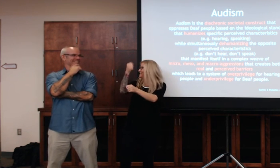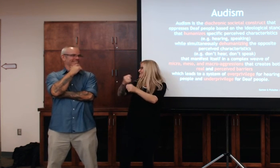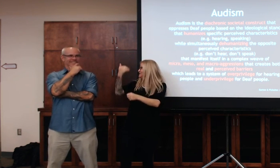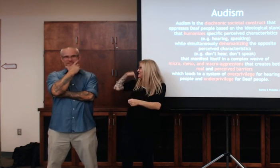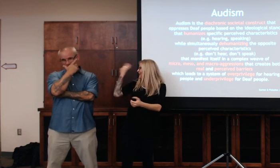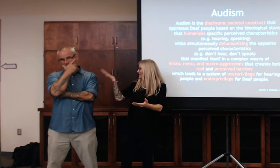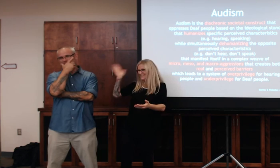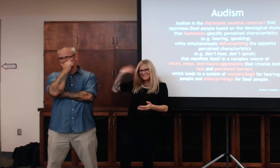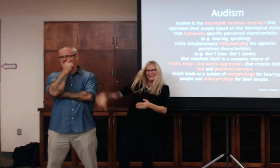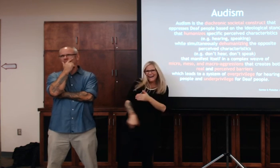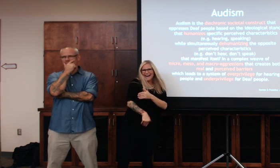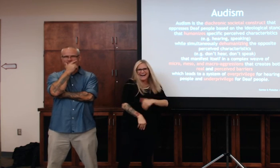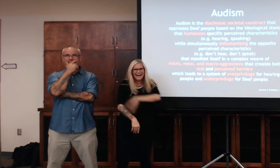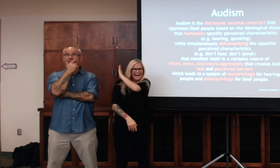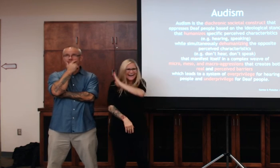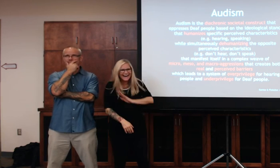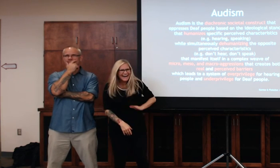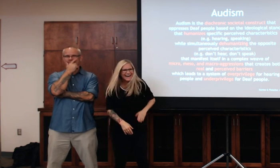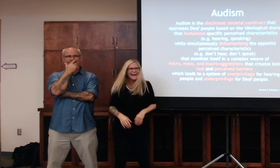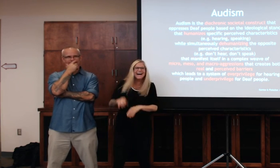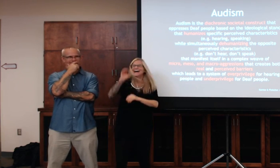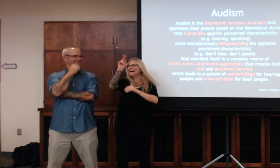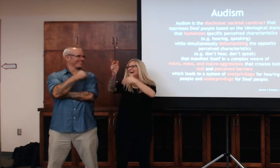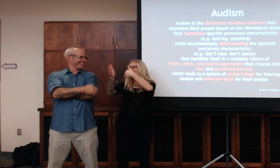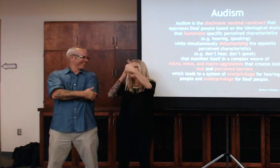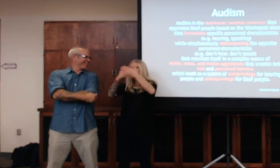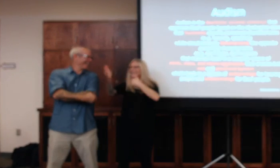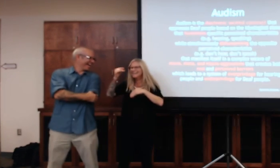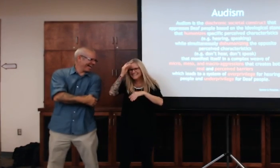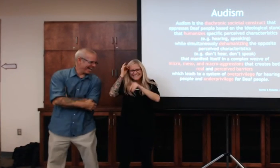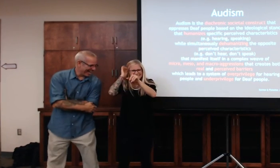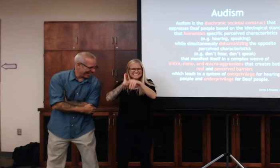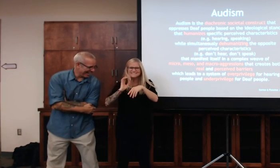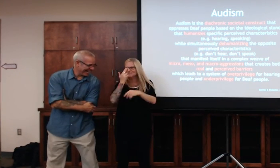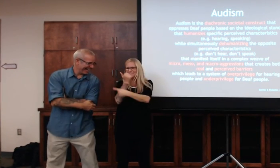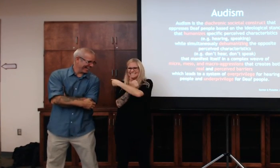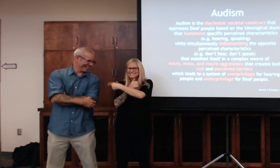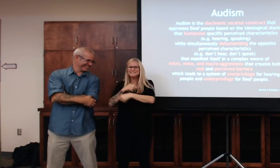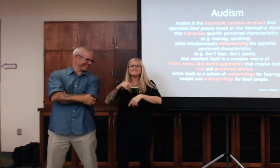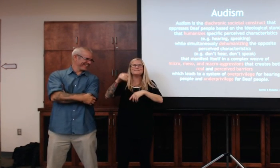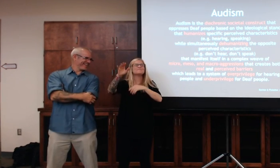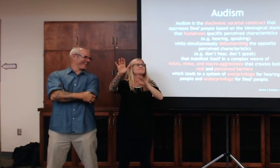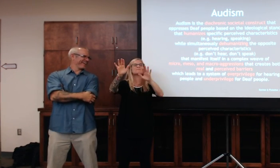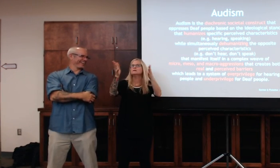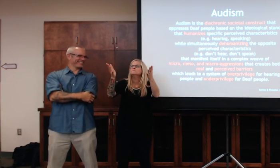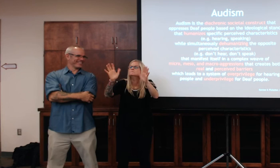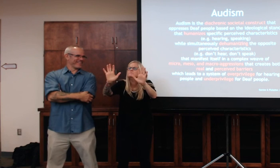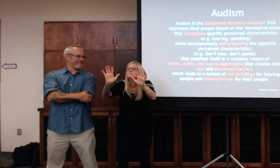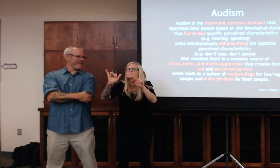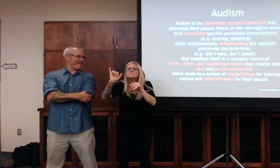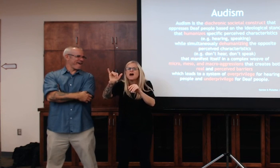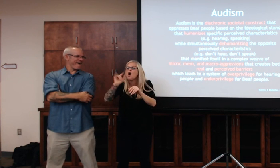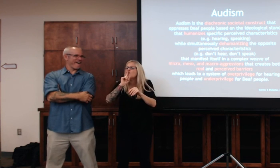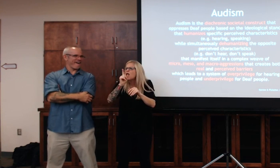ago. Yeah. Accidents don't happen in the deaf community. All right. Funny guy. All right.